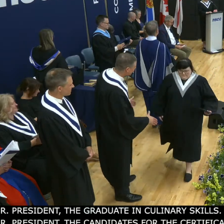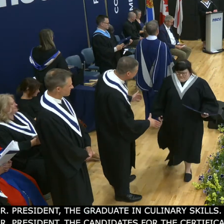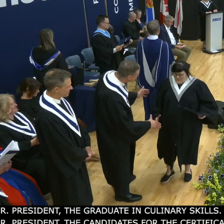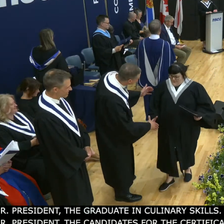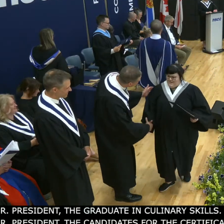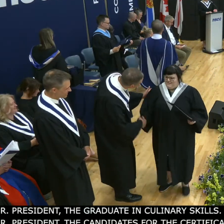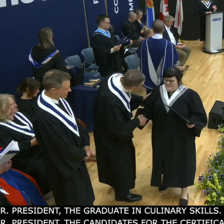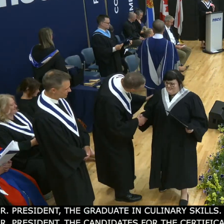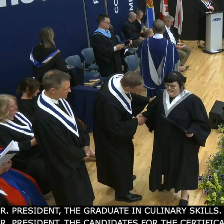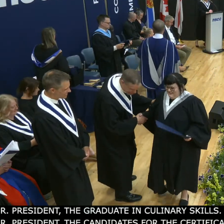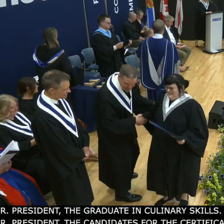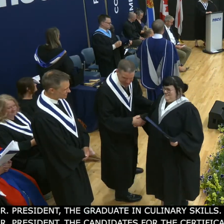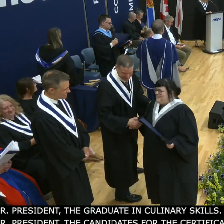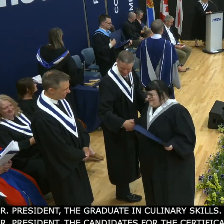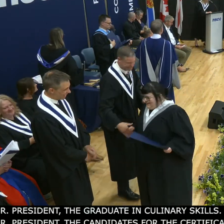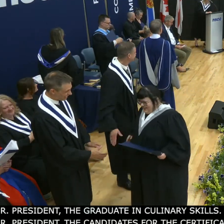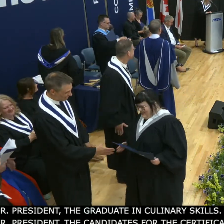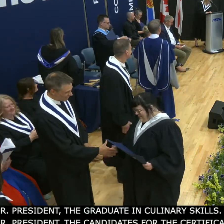Azene Afoma.